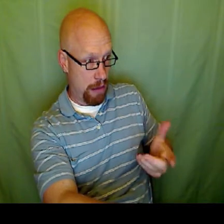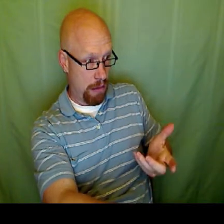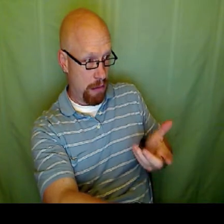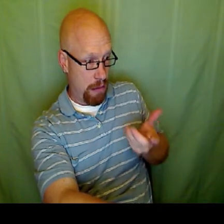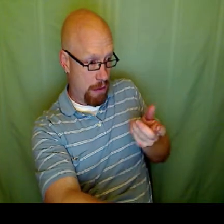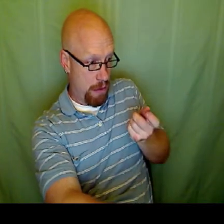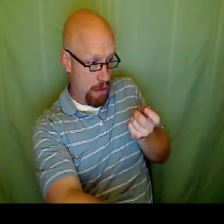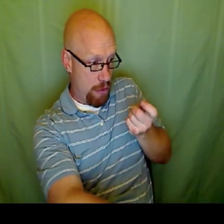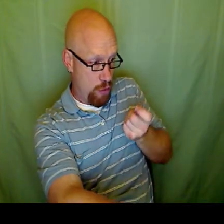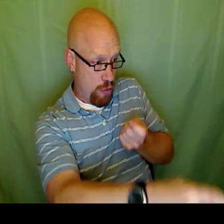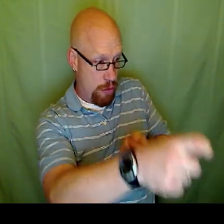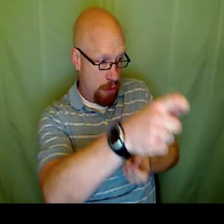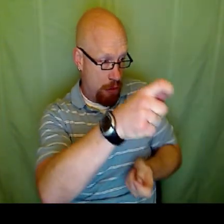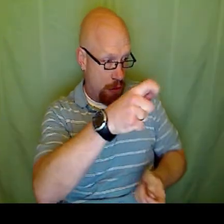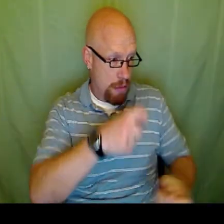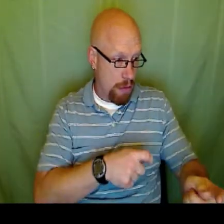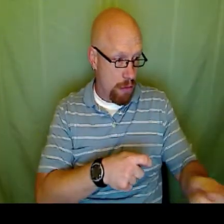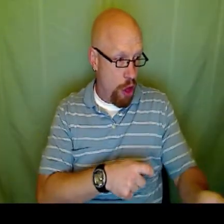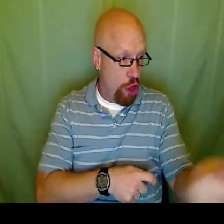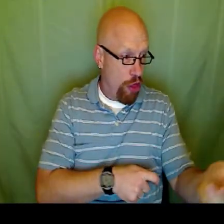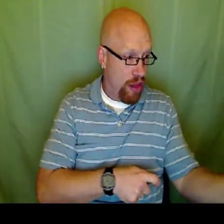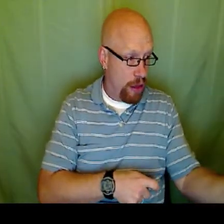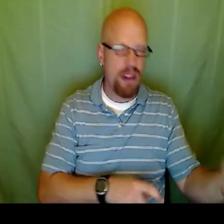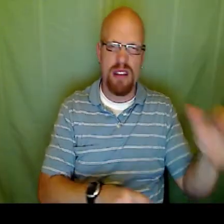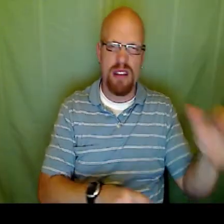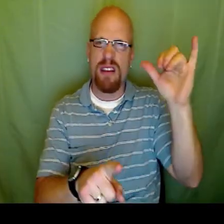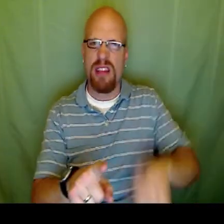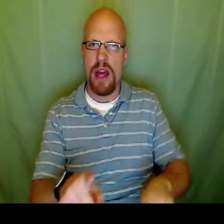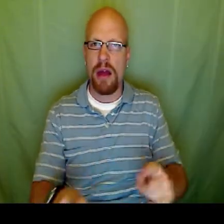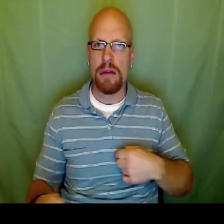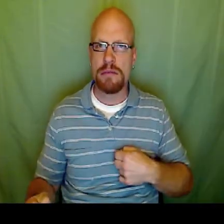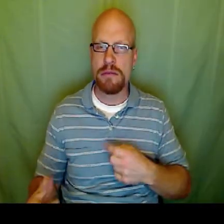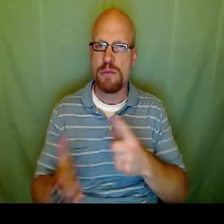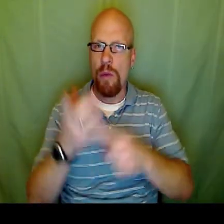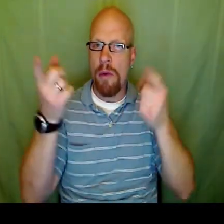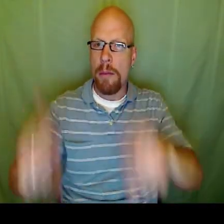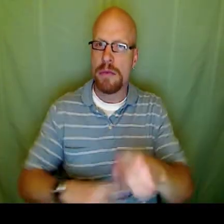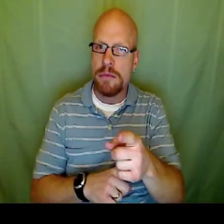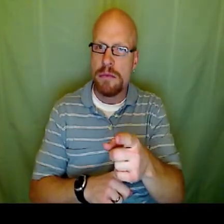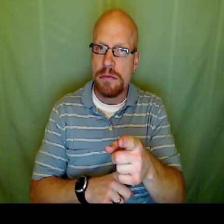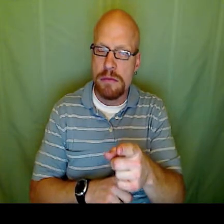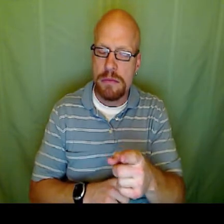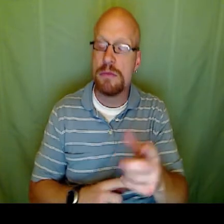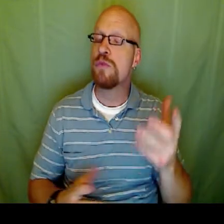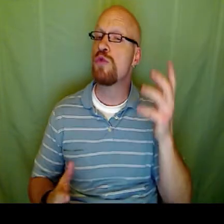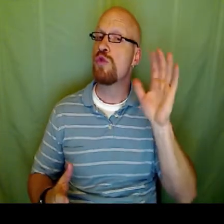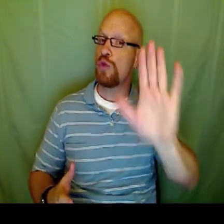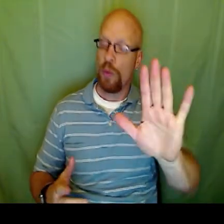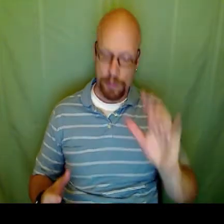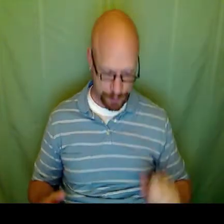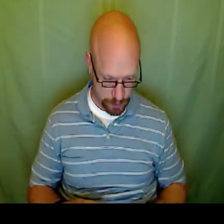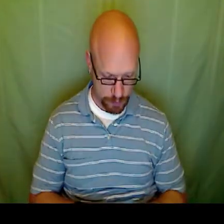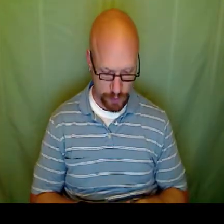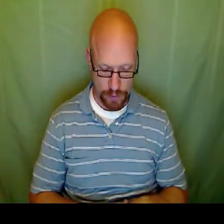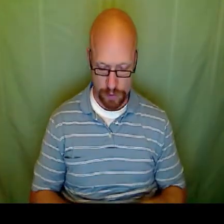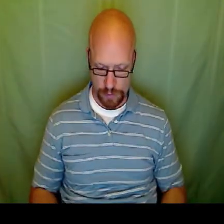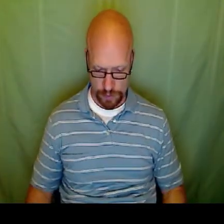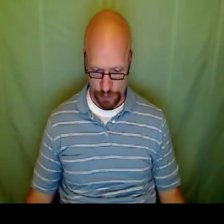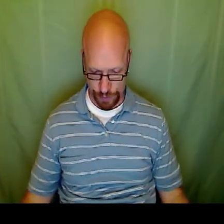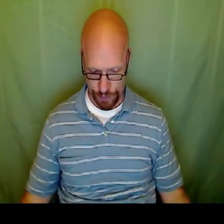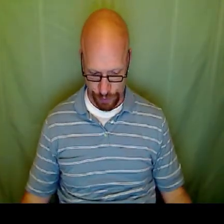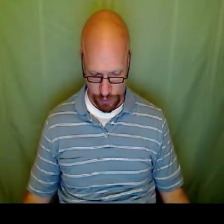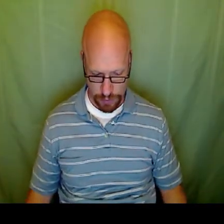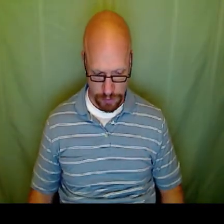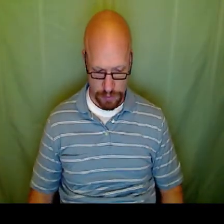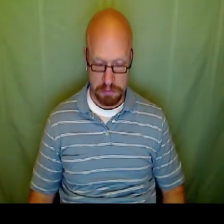the word substitution if I have something to substitute with something else that's what we have that's what's happening